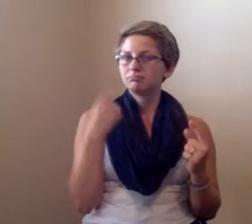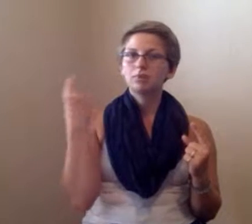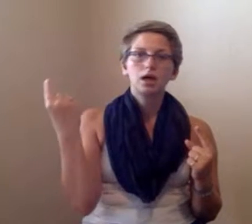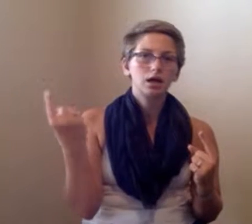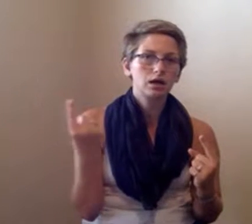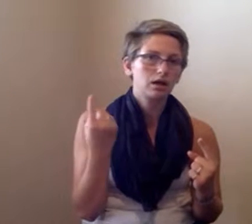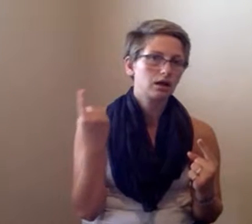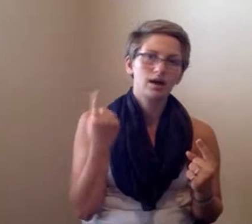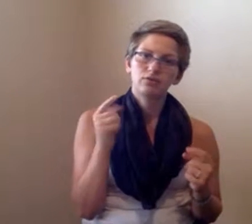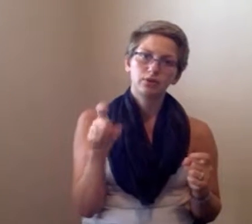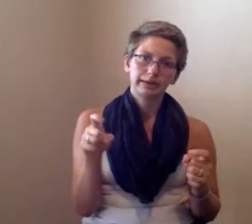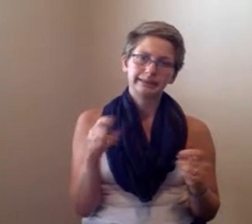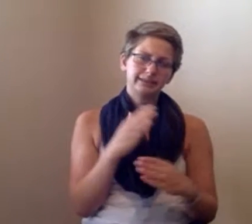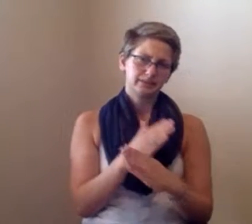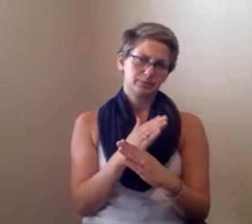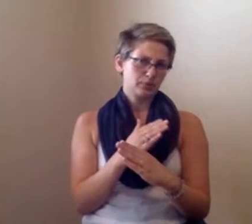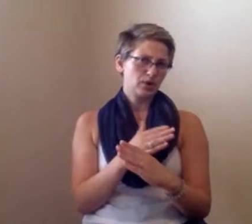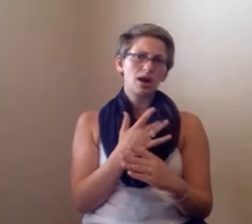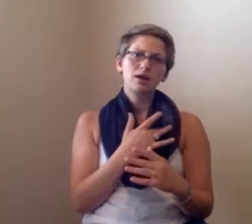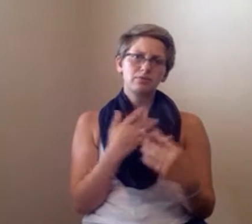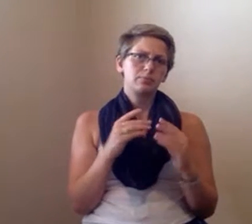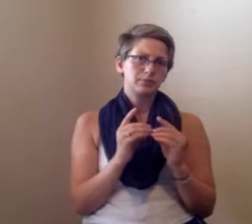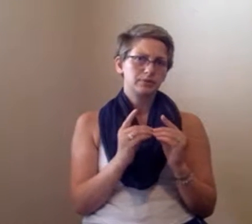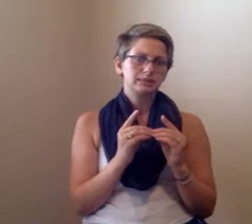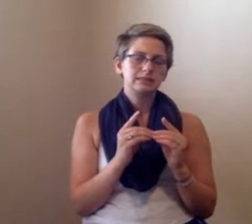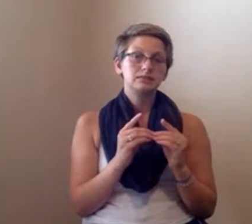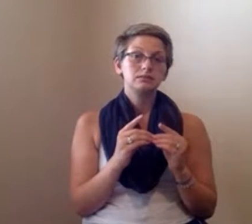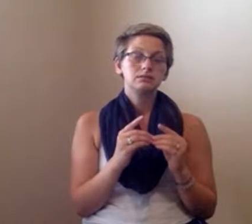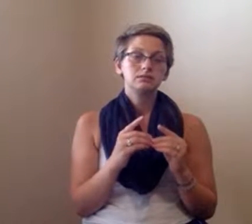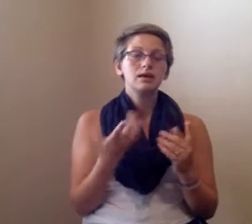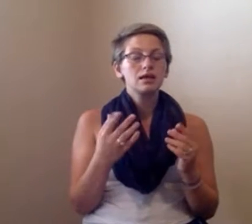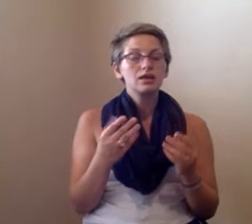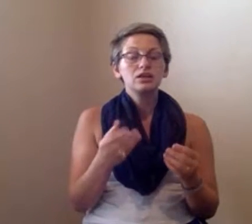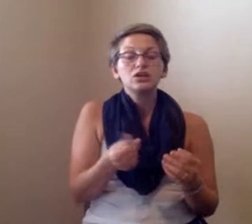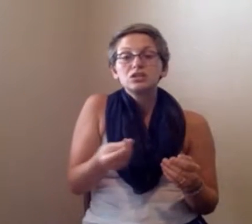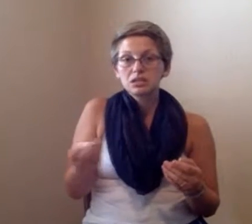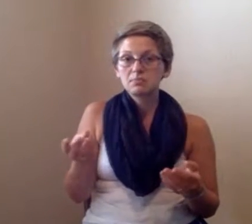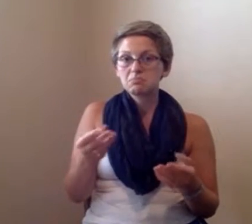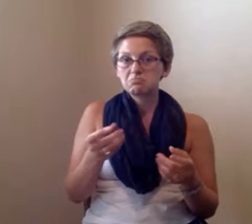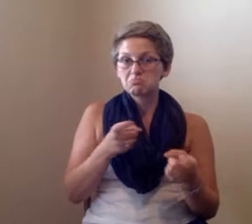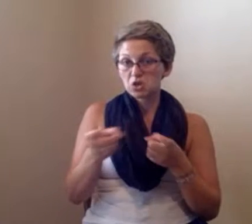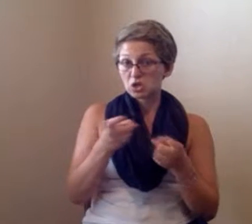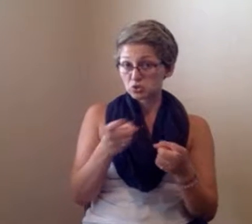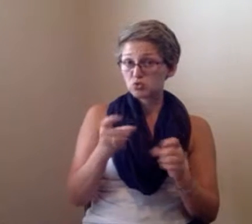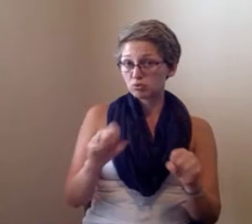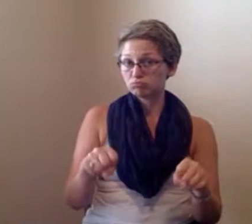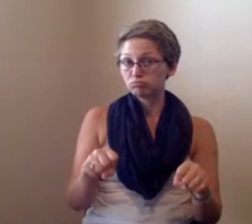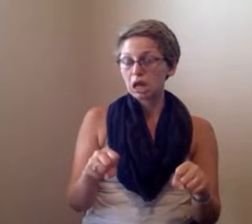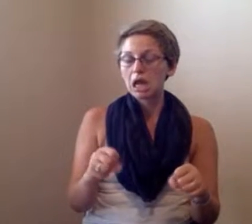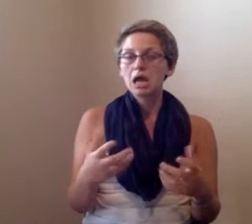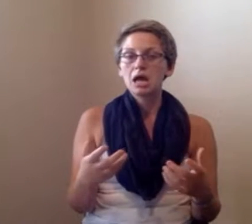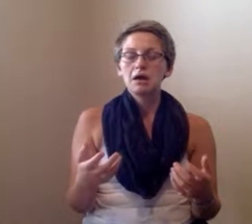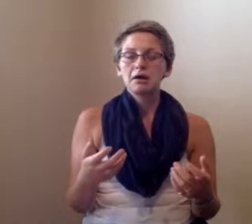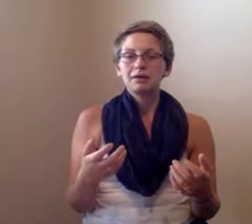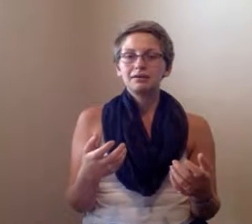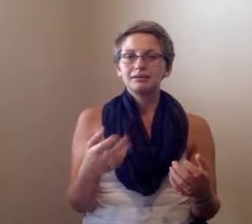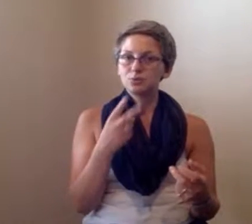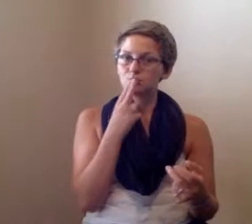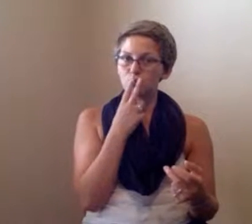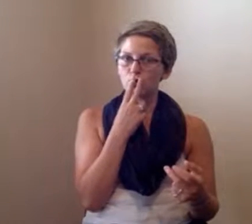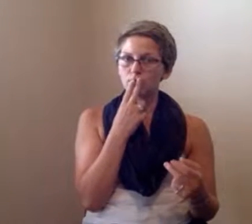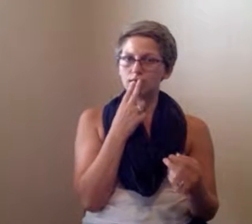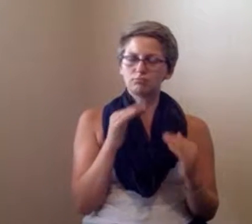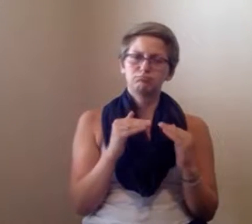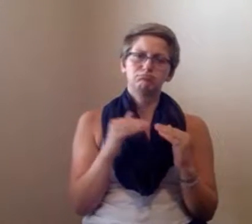health. Some things that we can control. Smoking is a huge one. We all know now smoking has a lot of terrible side